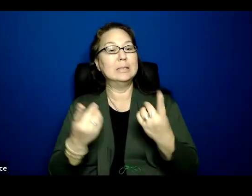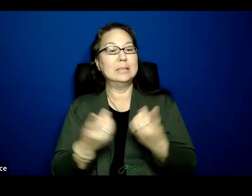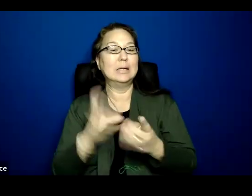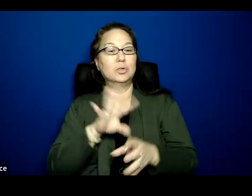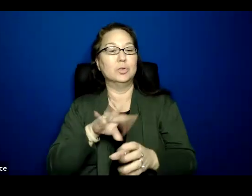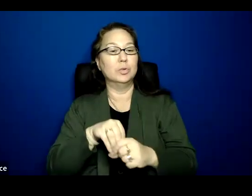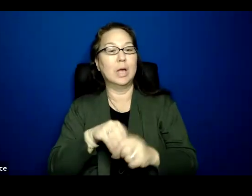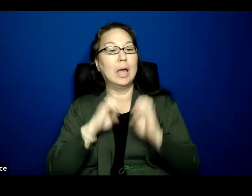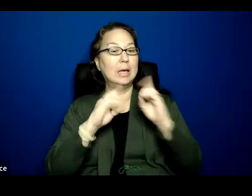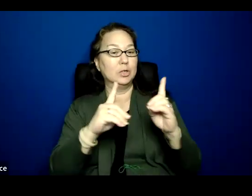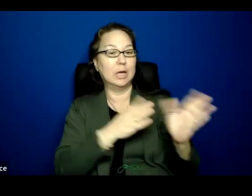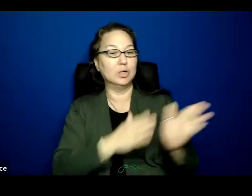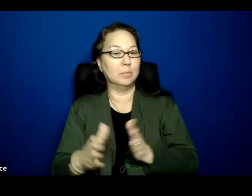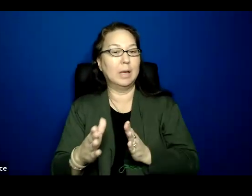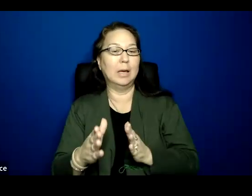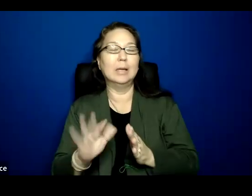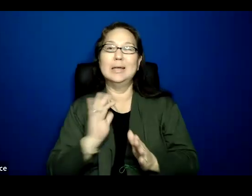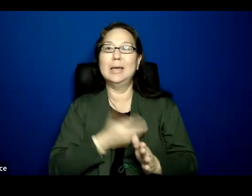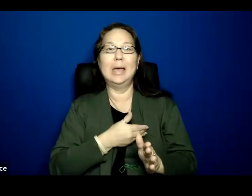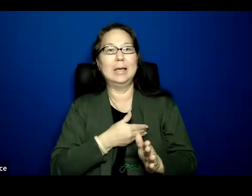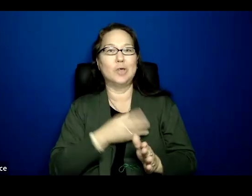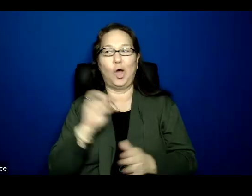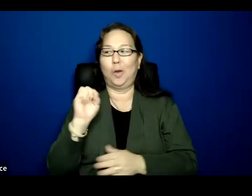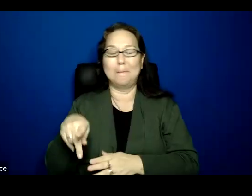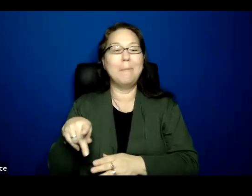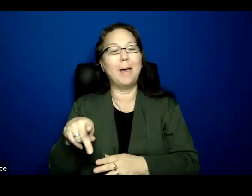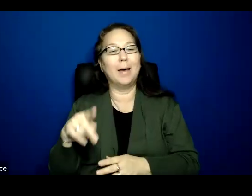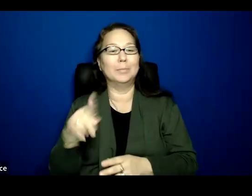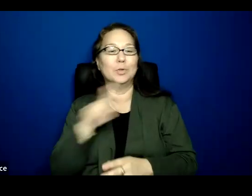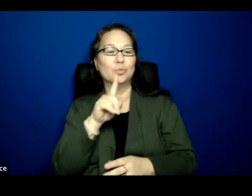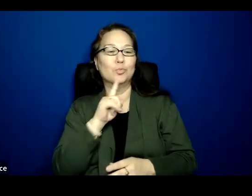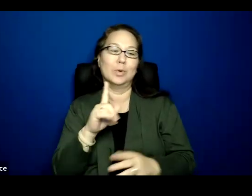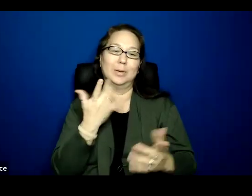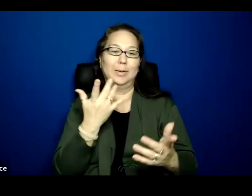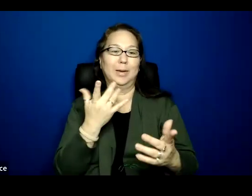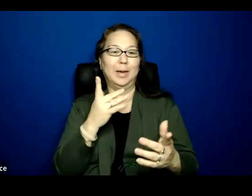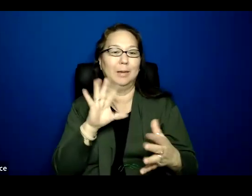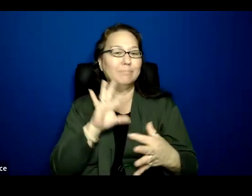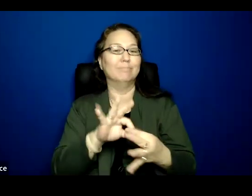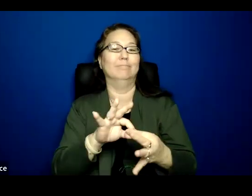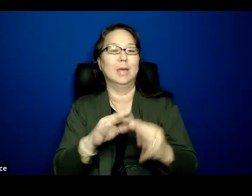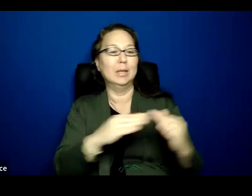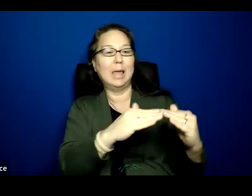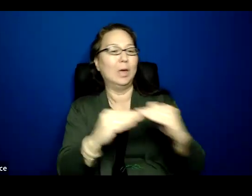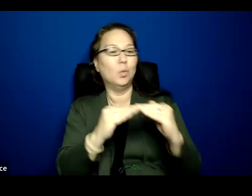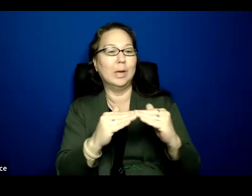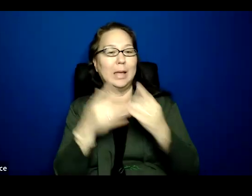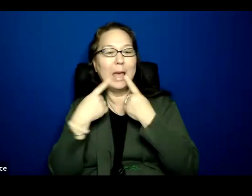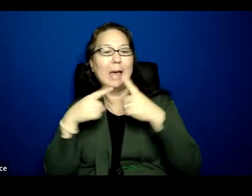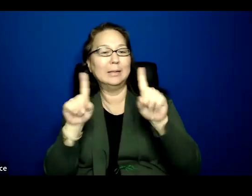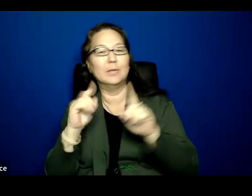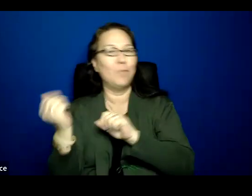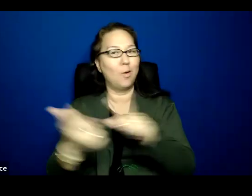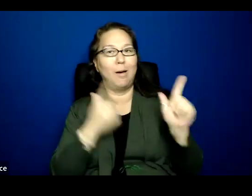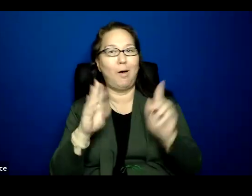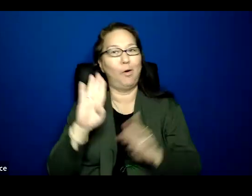and excellence for all BPS students. Our vision for inclusion is fully realized when every student learns